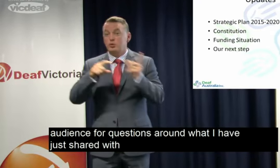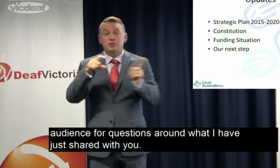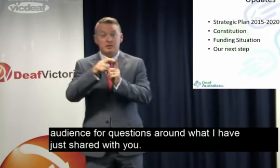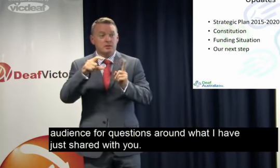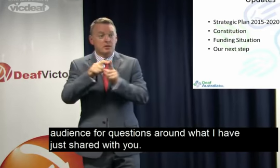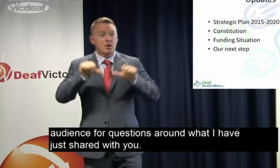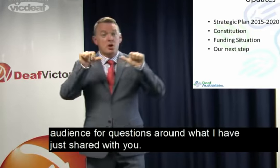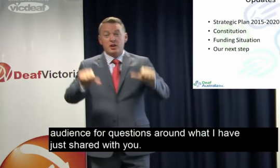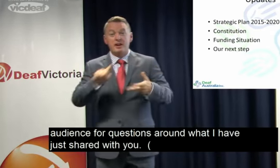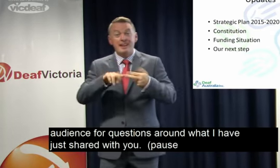Thank you, Todd.